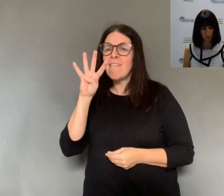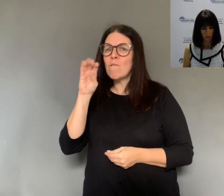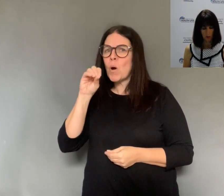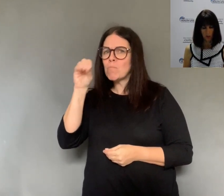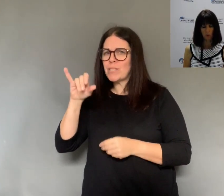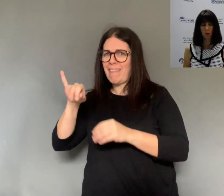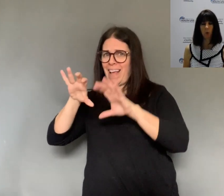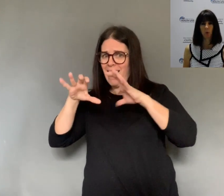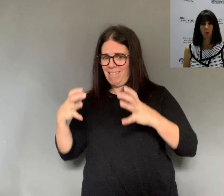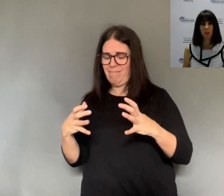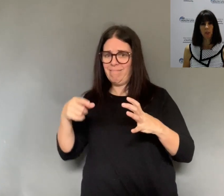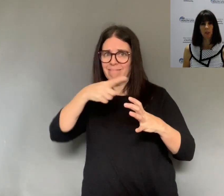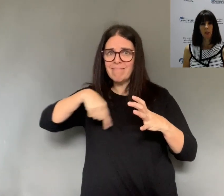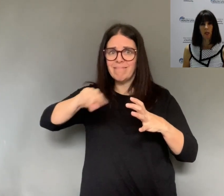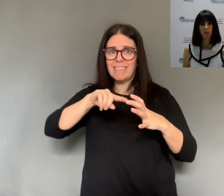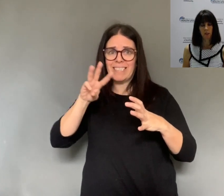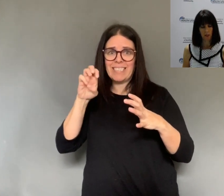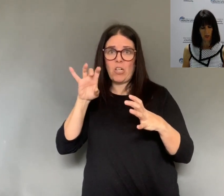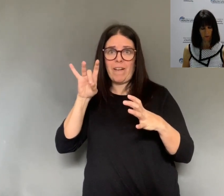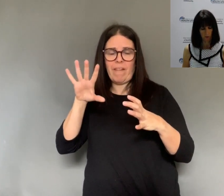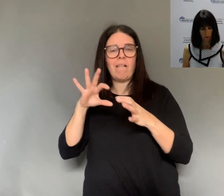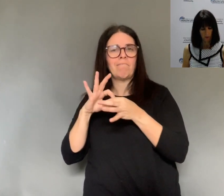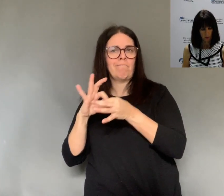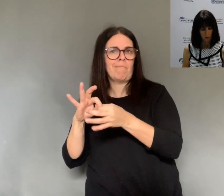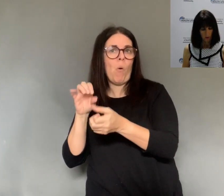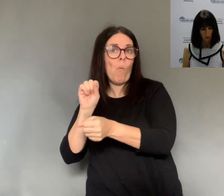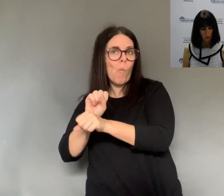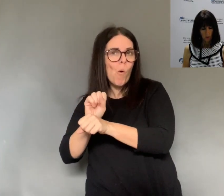homes, including both residents and staff.